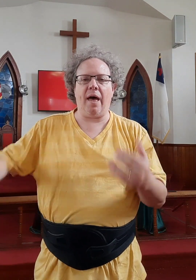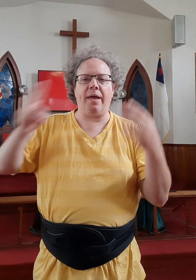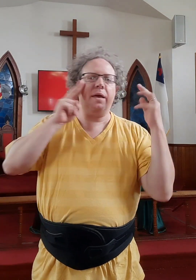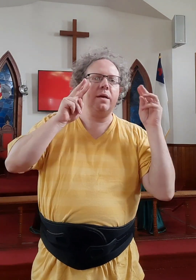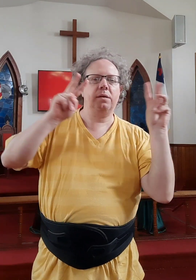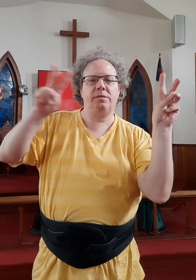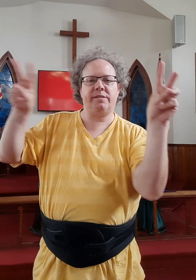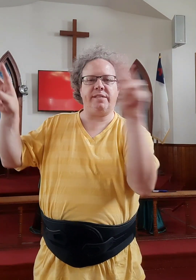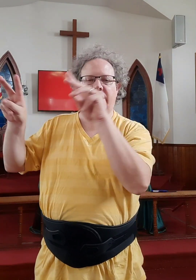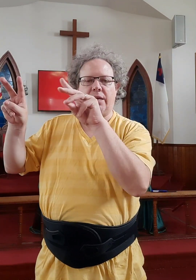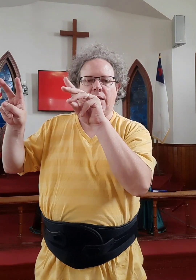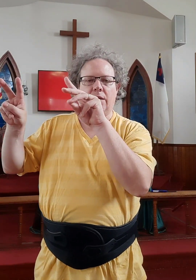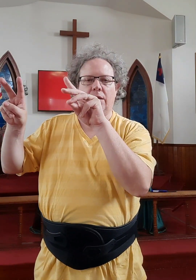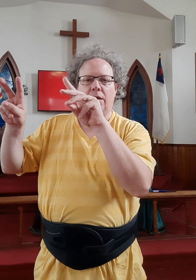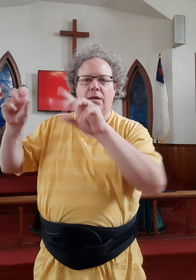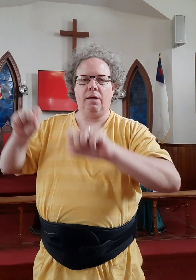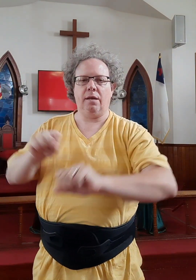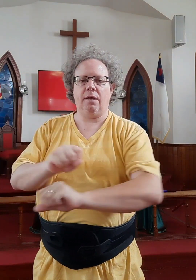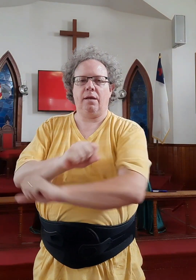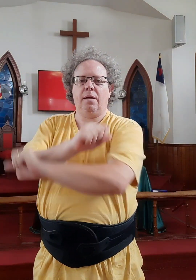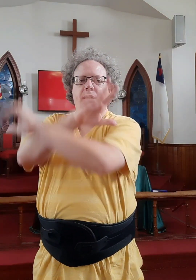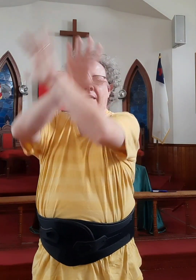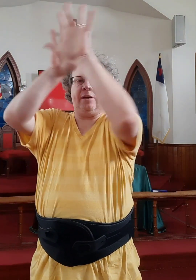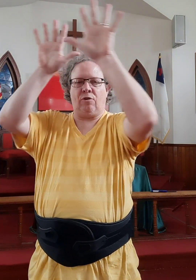I see clearly.